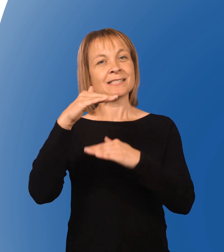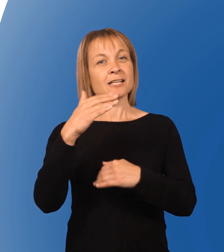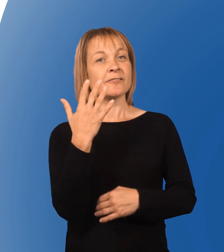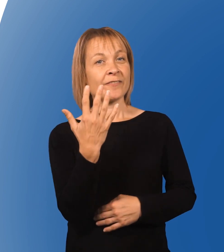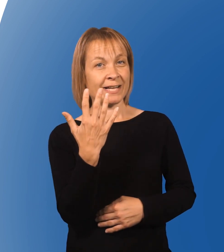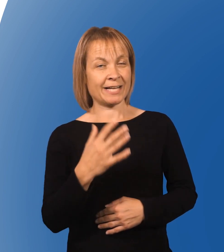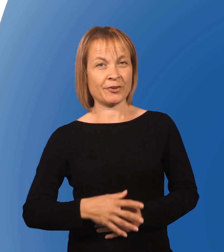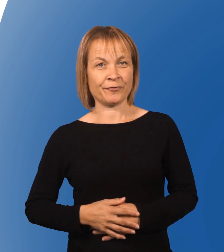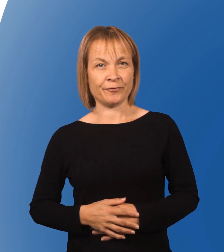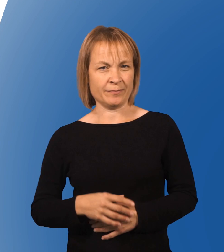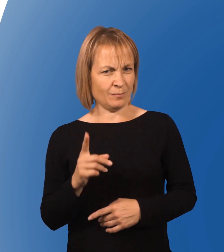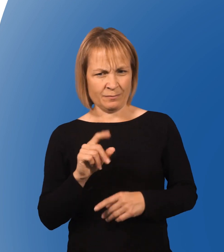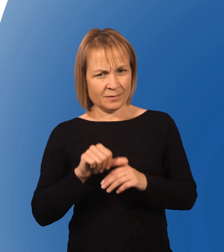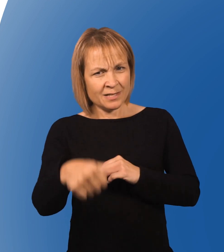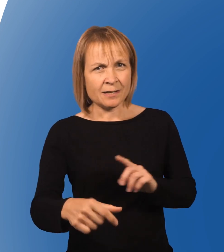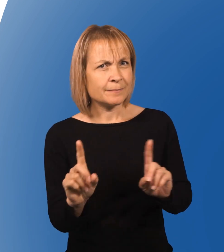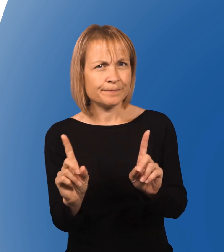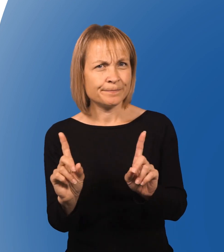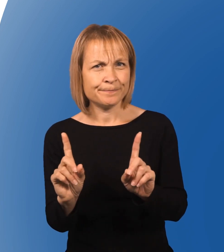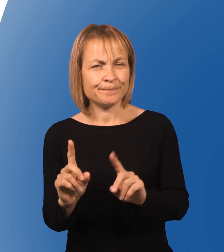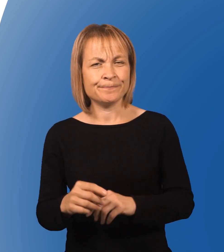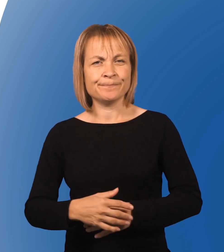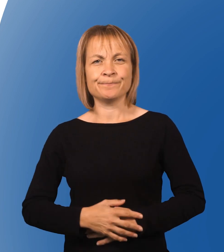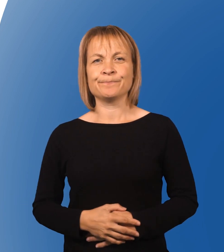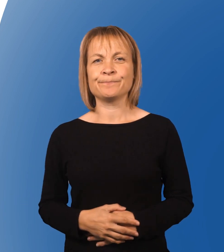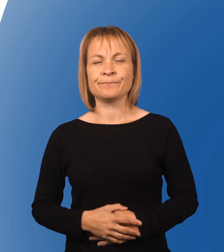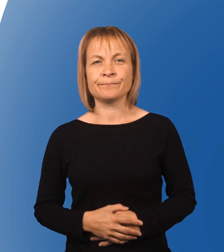Section 5. What happens next?